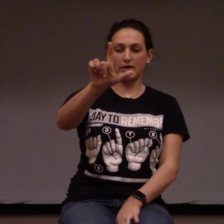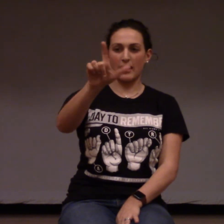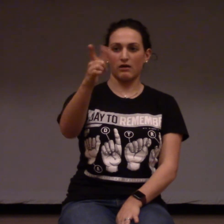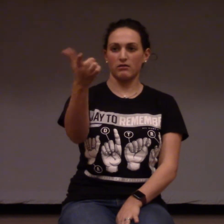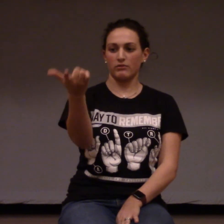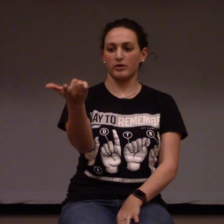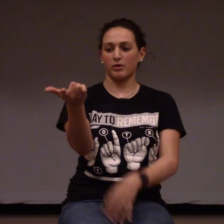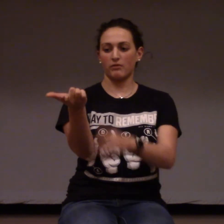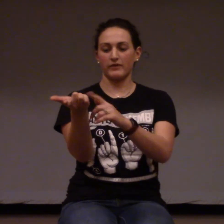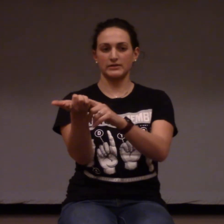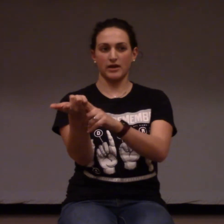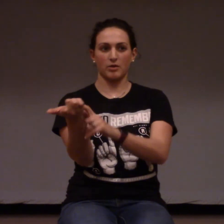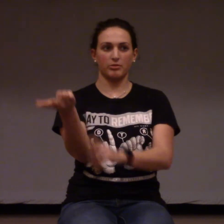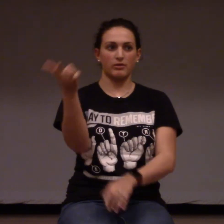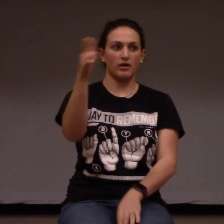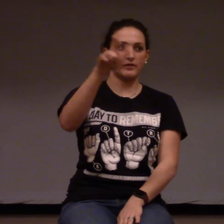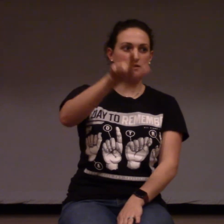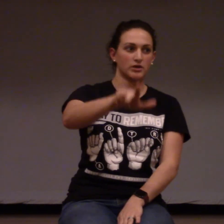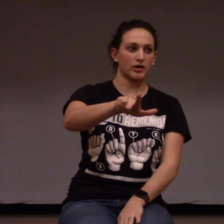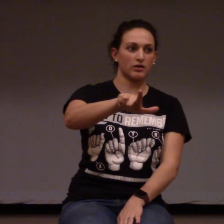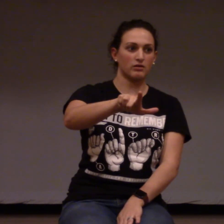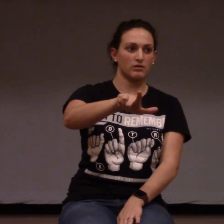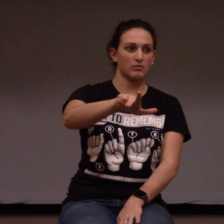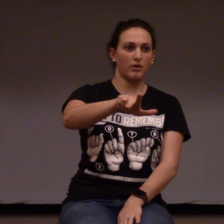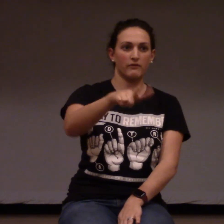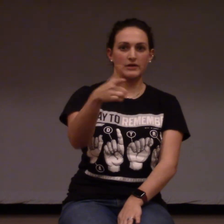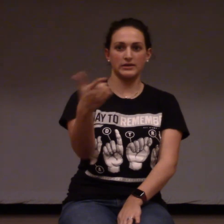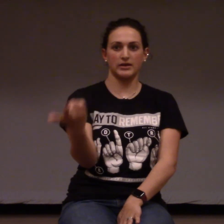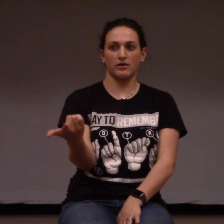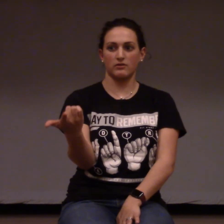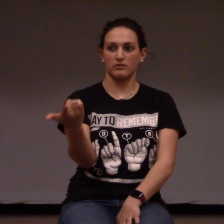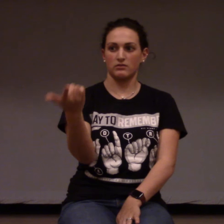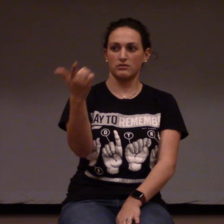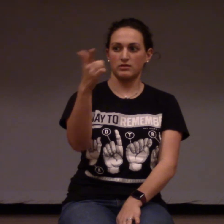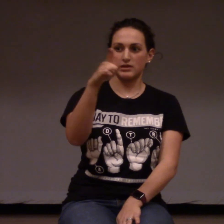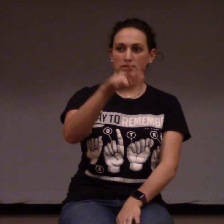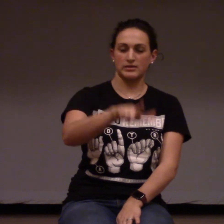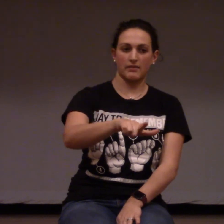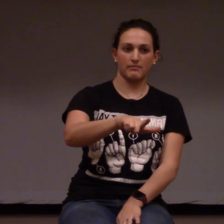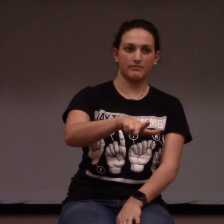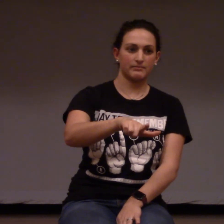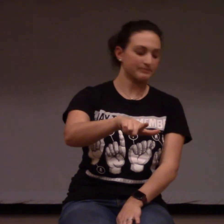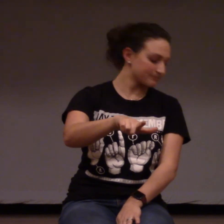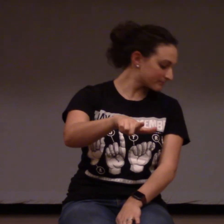L with your palm facing up and then turn it. Palm facing down. Step.